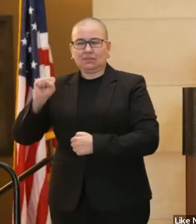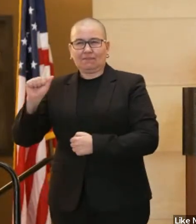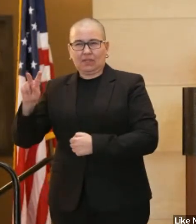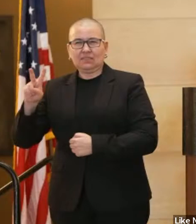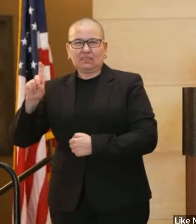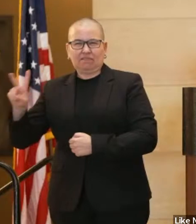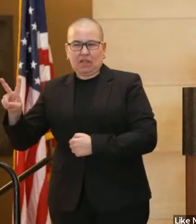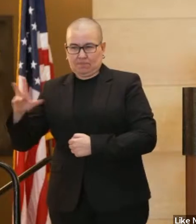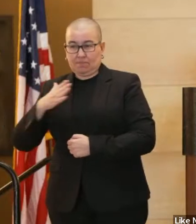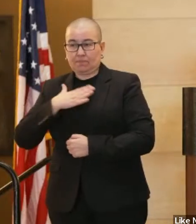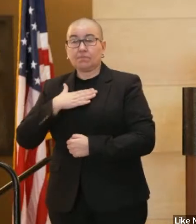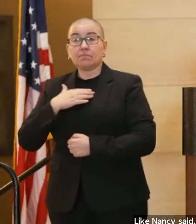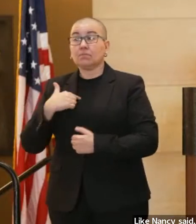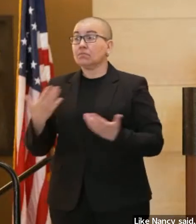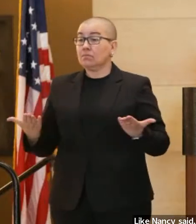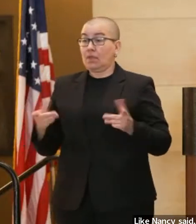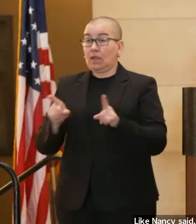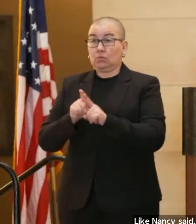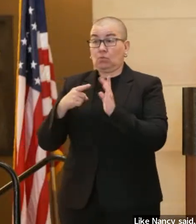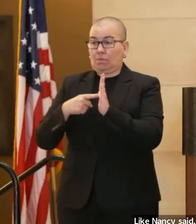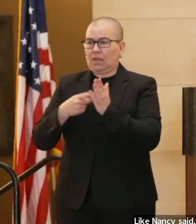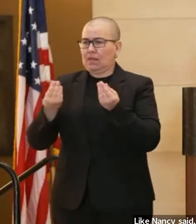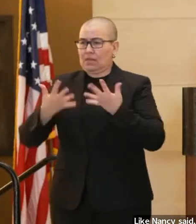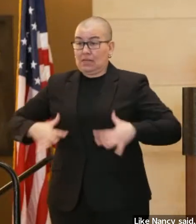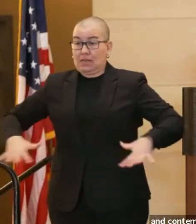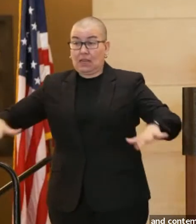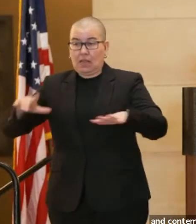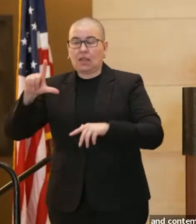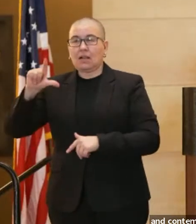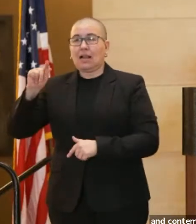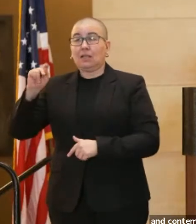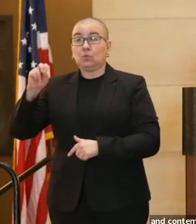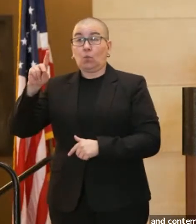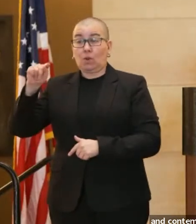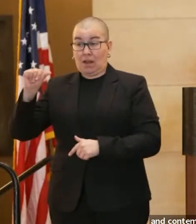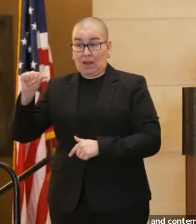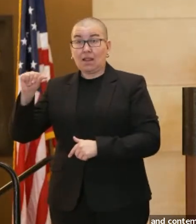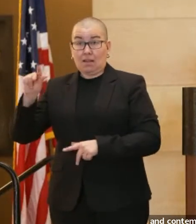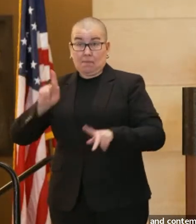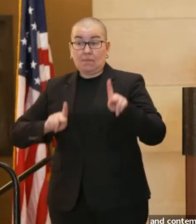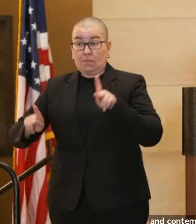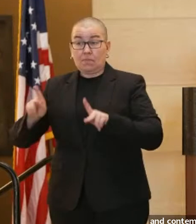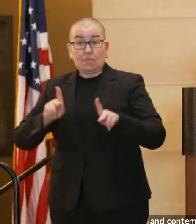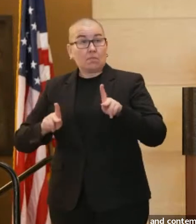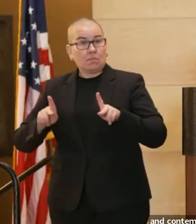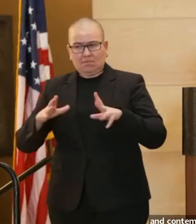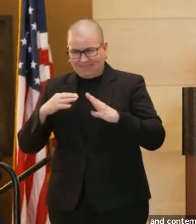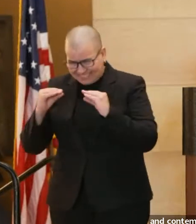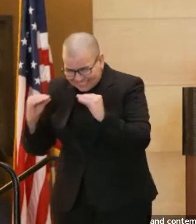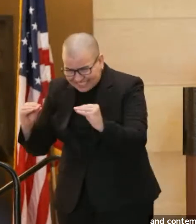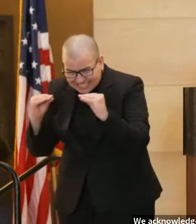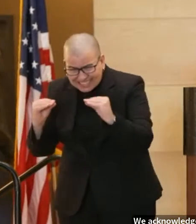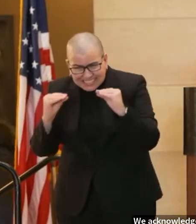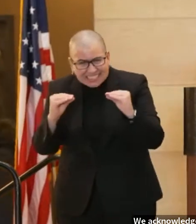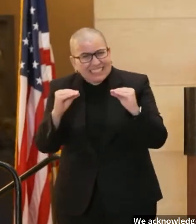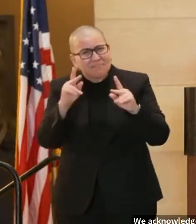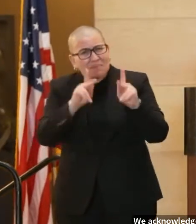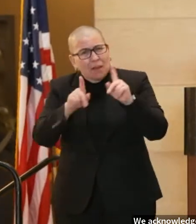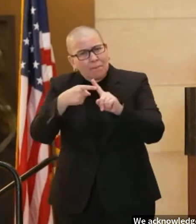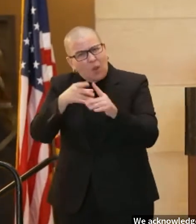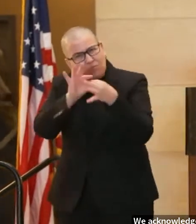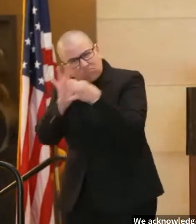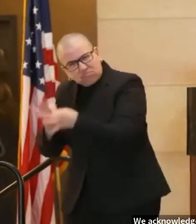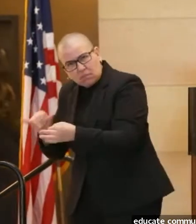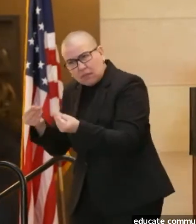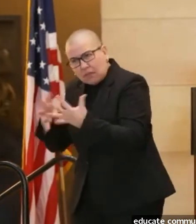of the Dakota people. We acknowledge our responsibility and commitment to educate communities about this land and our relationship to it. And those are for